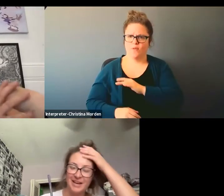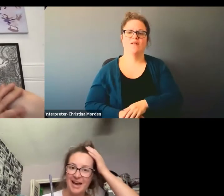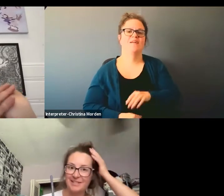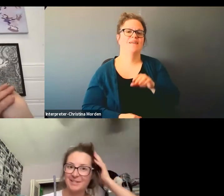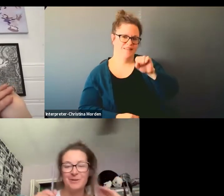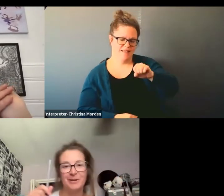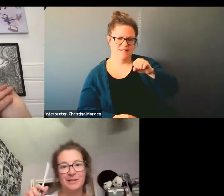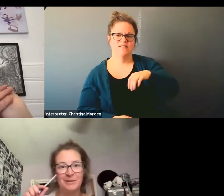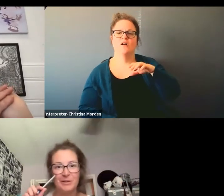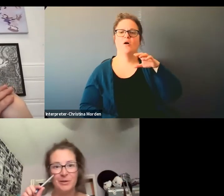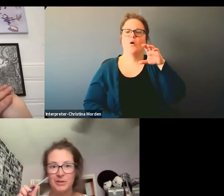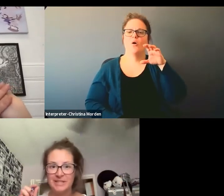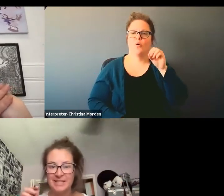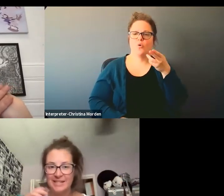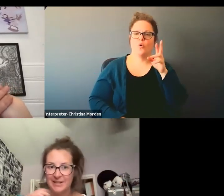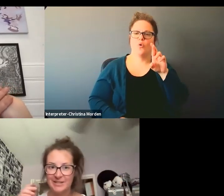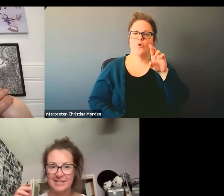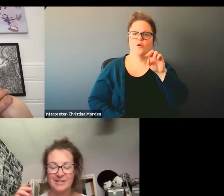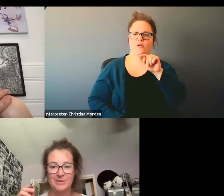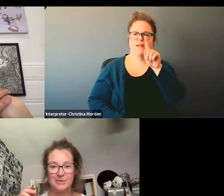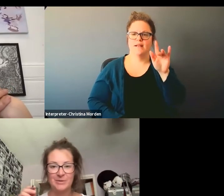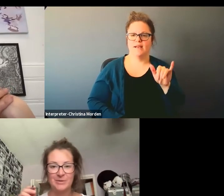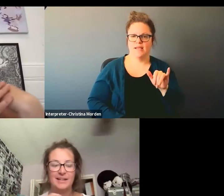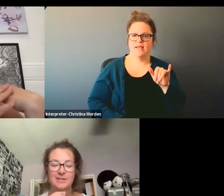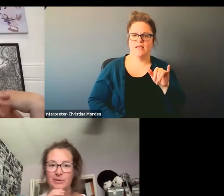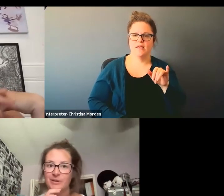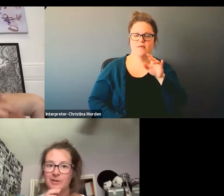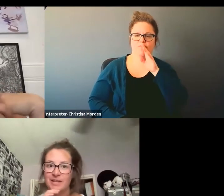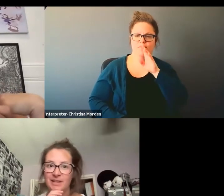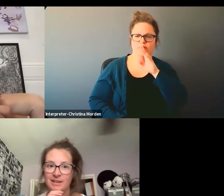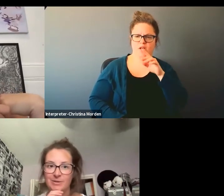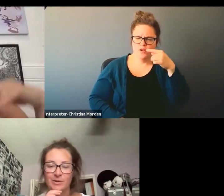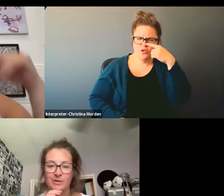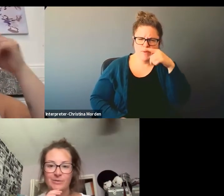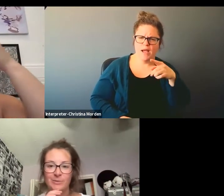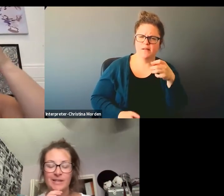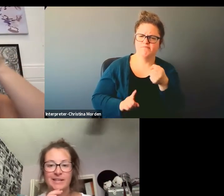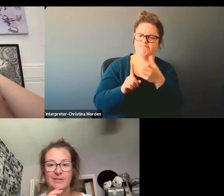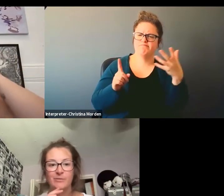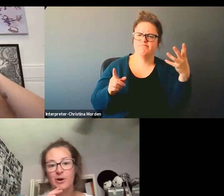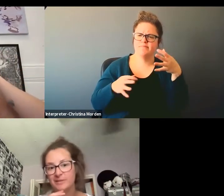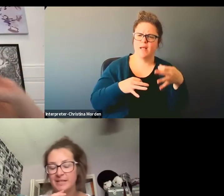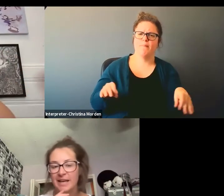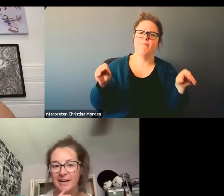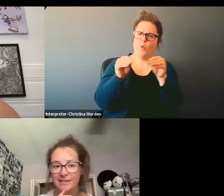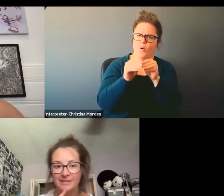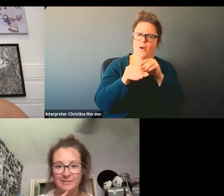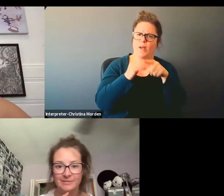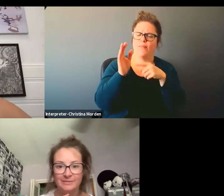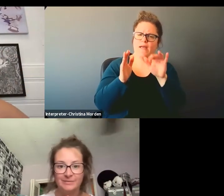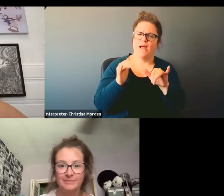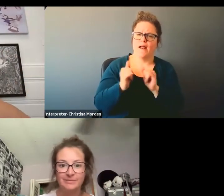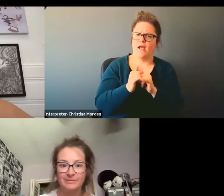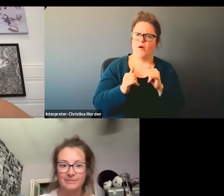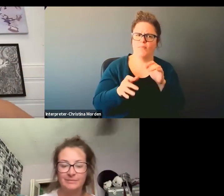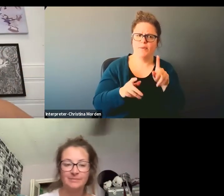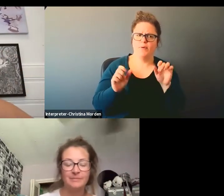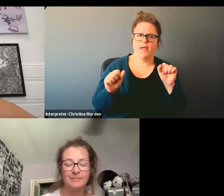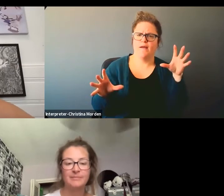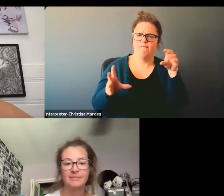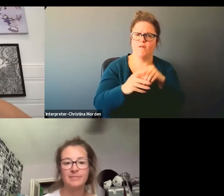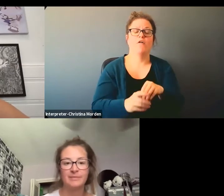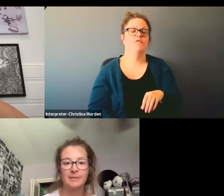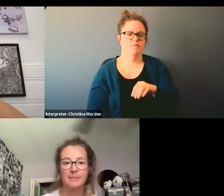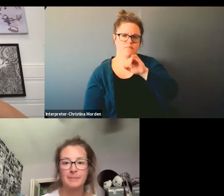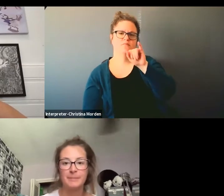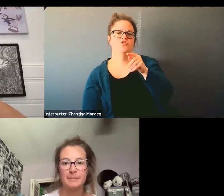wanted to ask if you could give a little more details to that, or if there's any sort of way to get involved in that. Absolutely, yeah. So